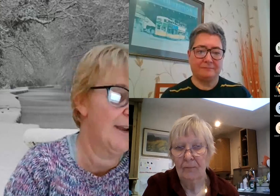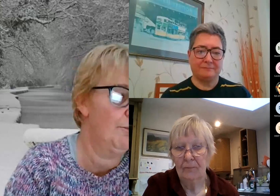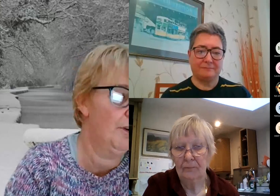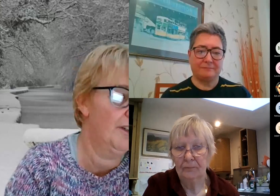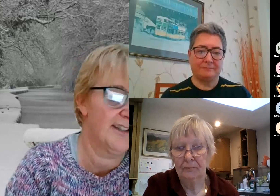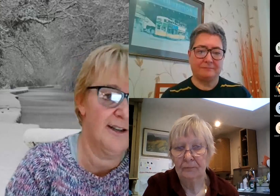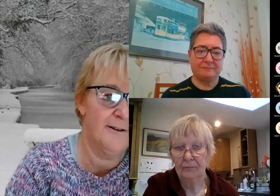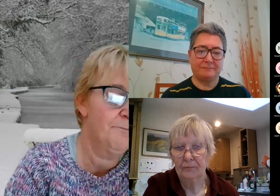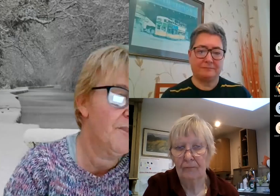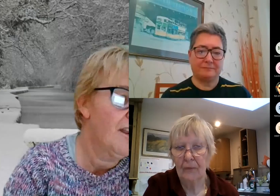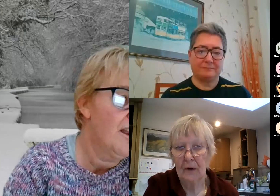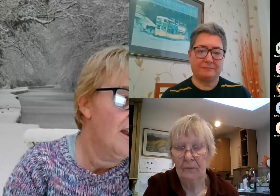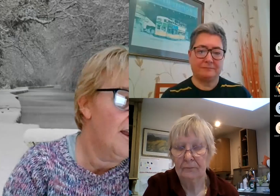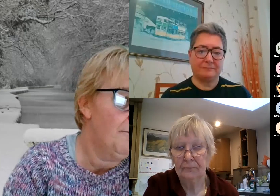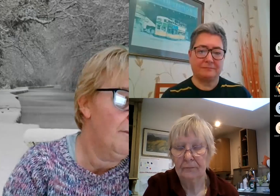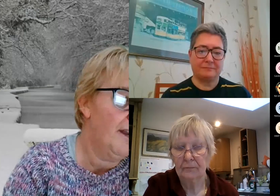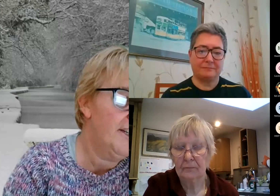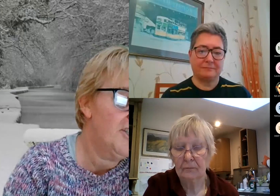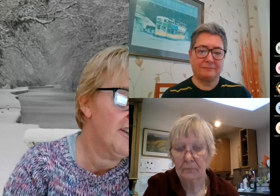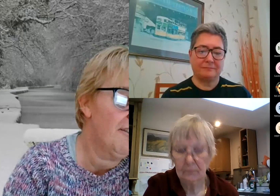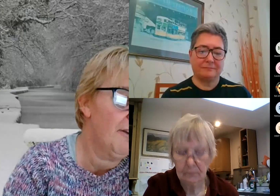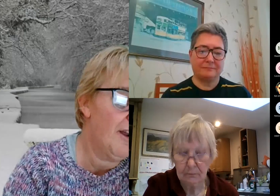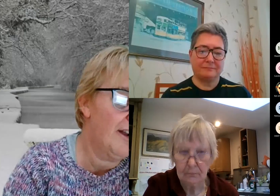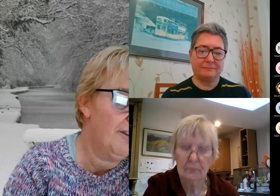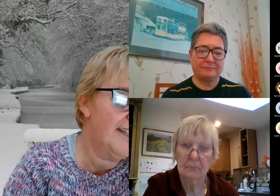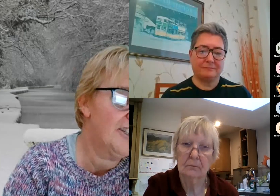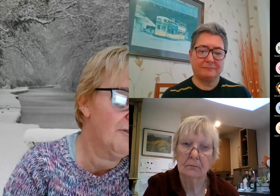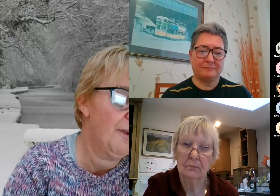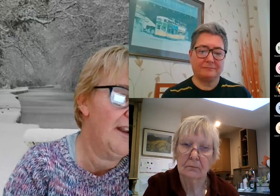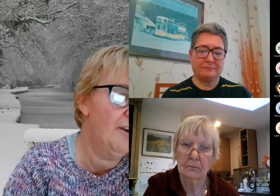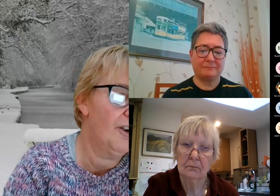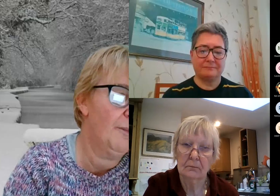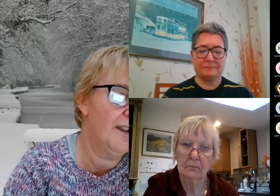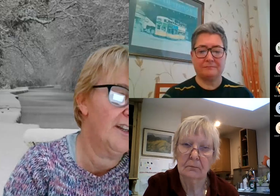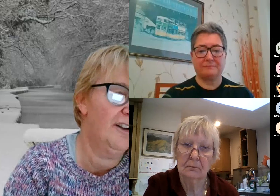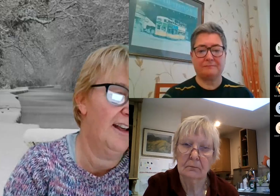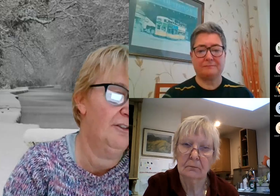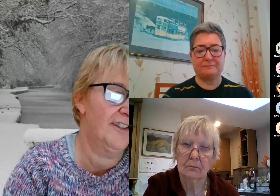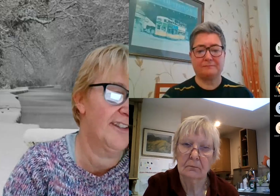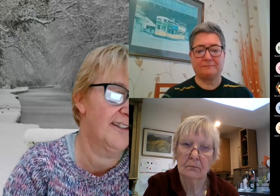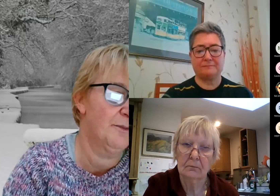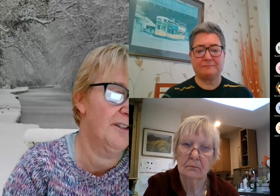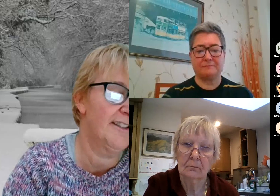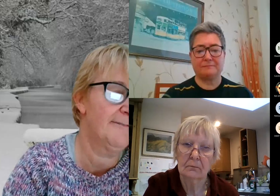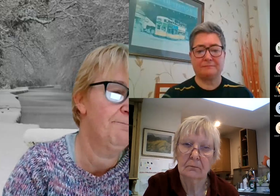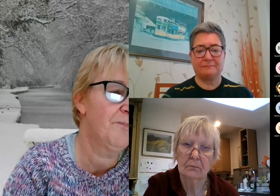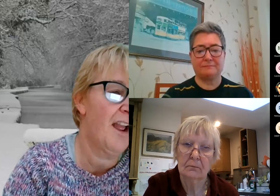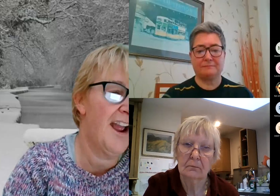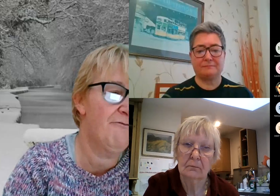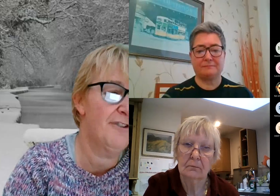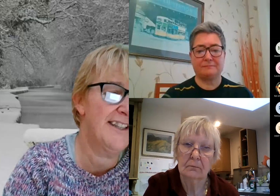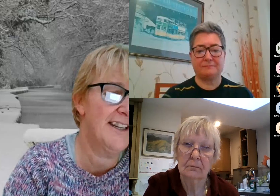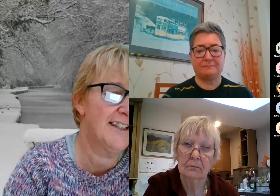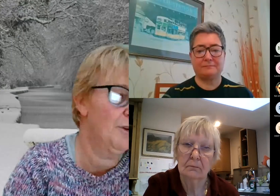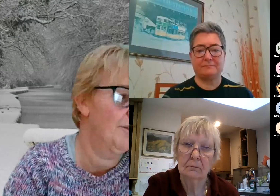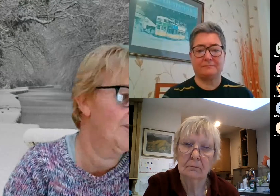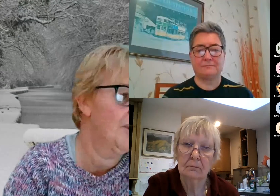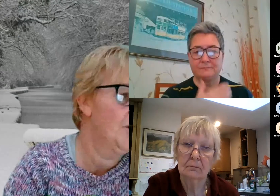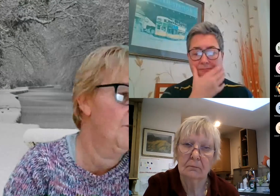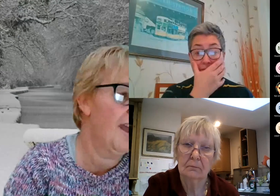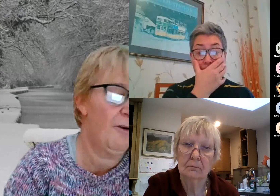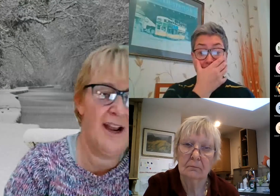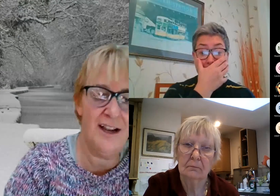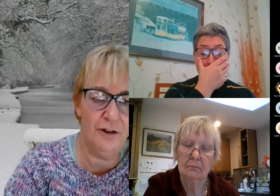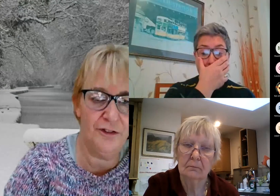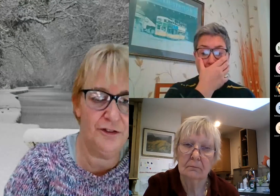they have a CSET policy. Managers are advised to repeat occupational health assessments every 6